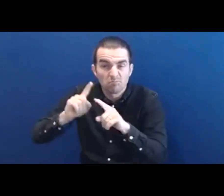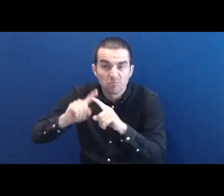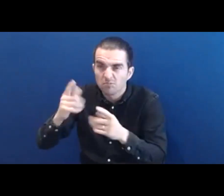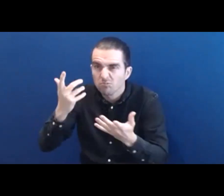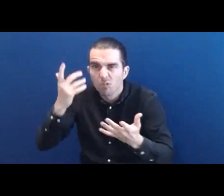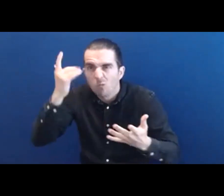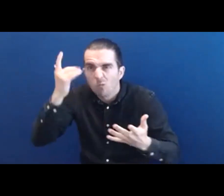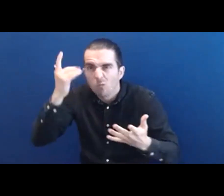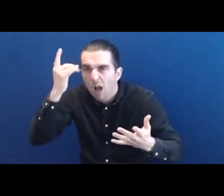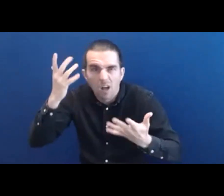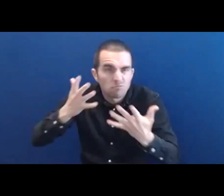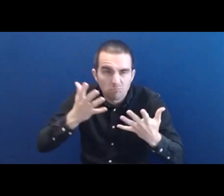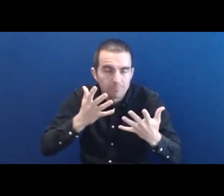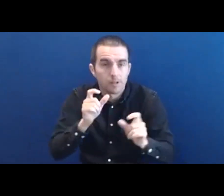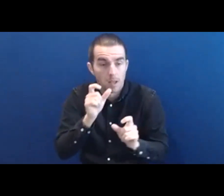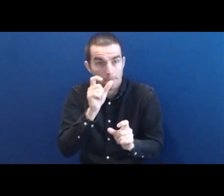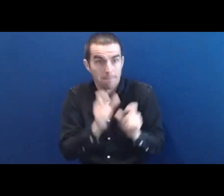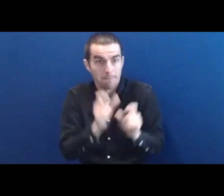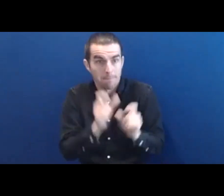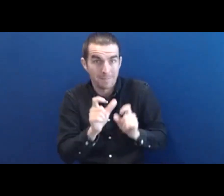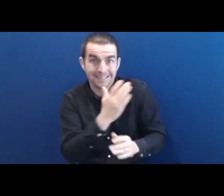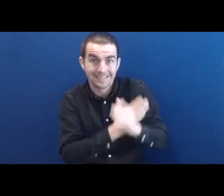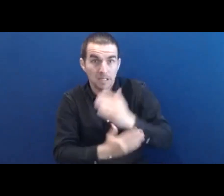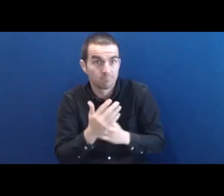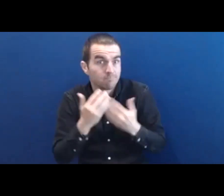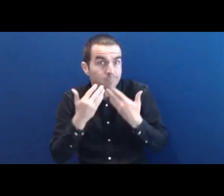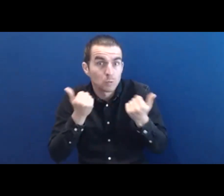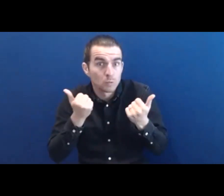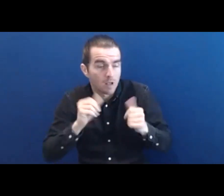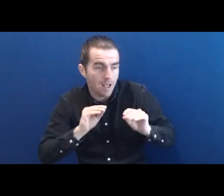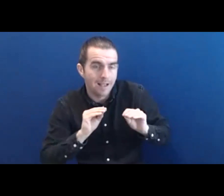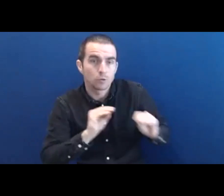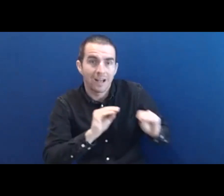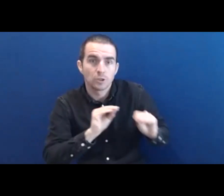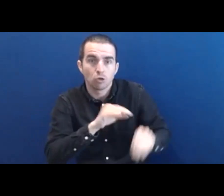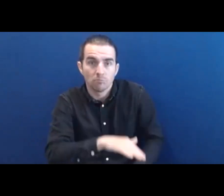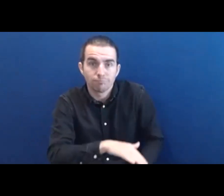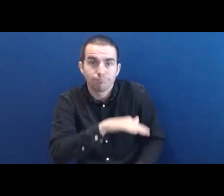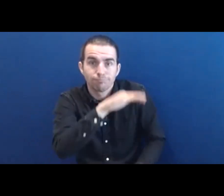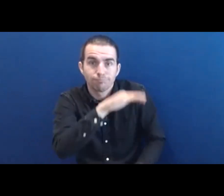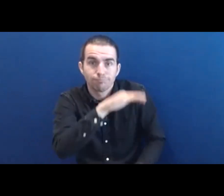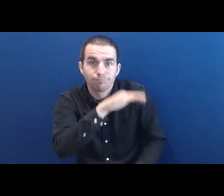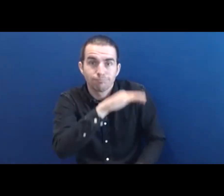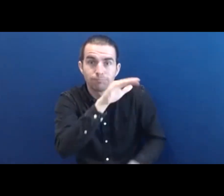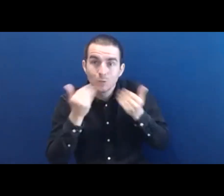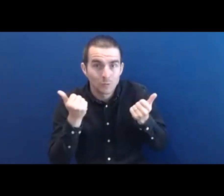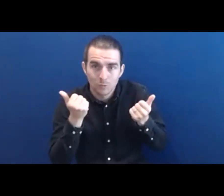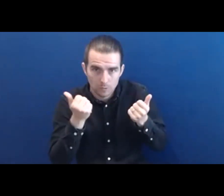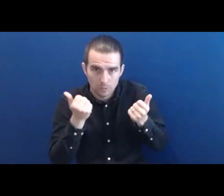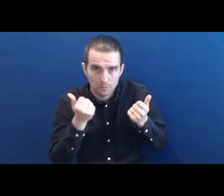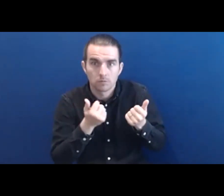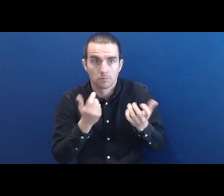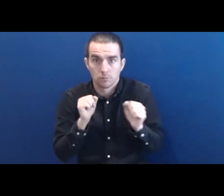to value is their own lived experience on as individuals, and taking that to